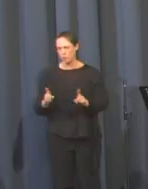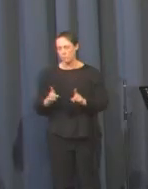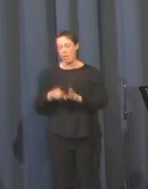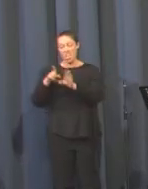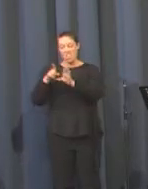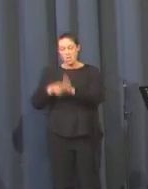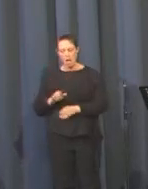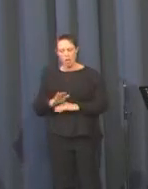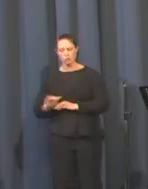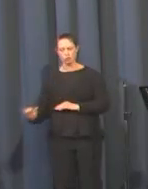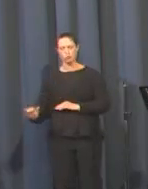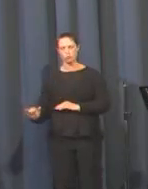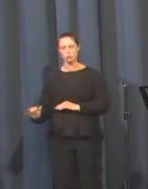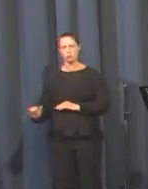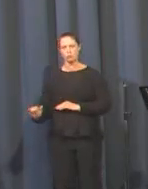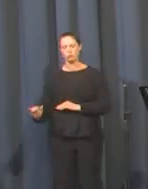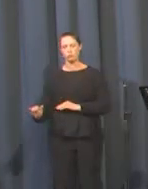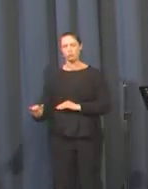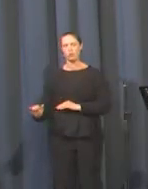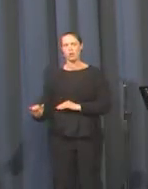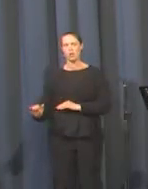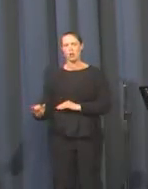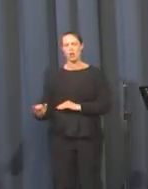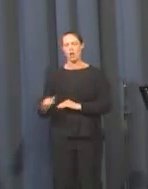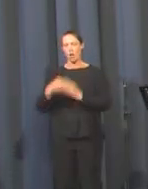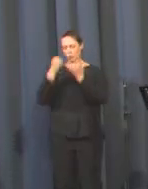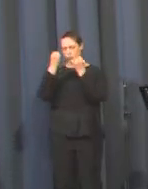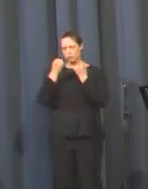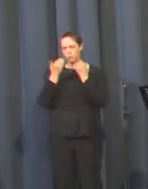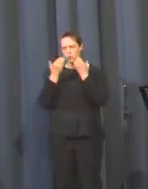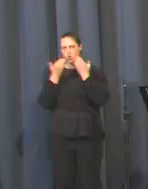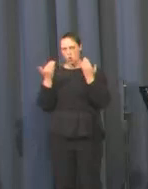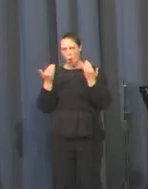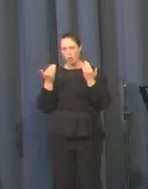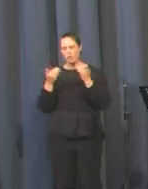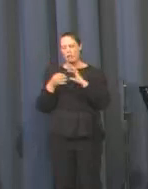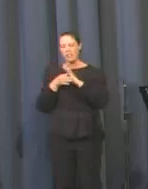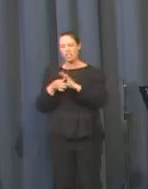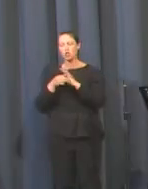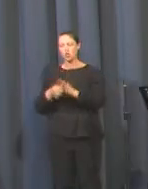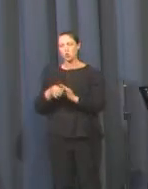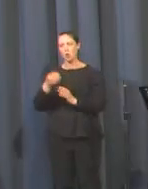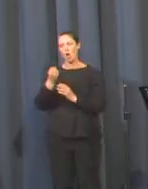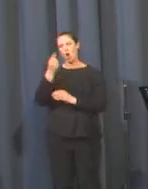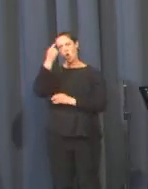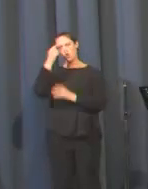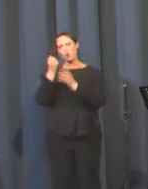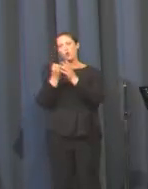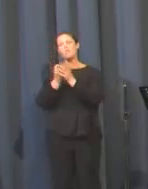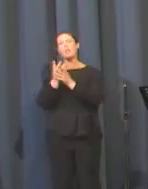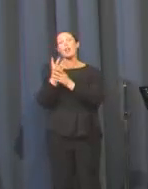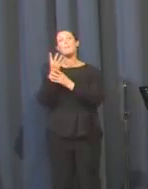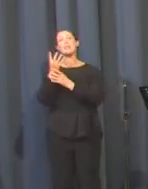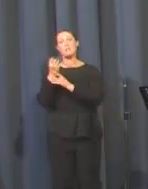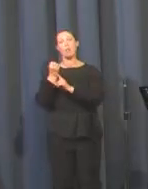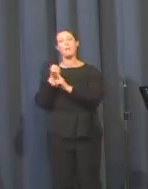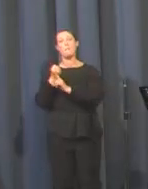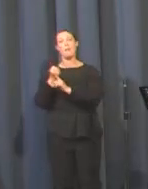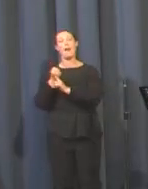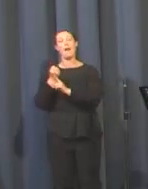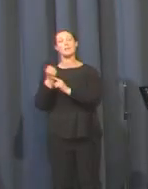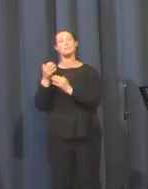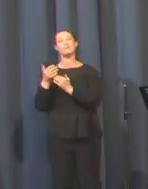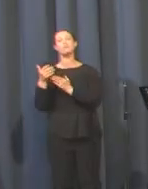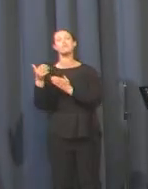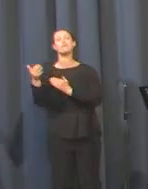children, there are linkages. The evidence would suggest that there are links to neurodevelopmental sort of effects at later